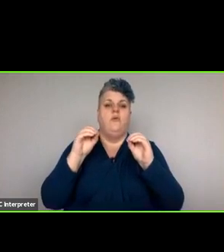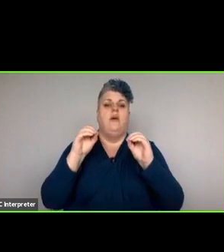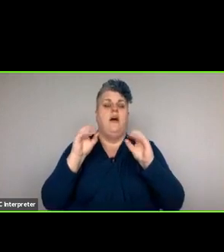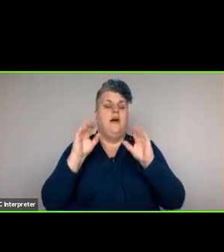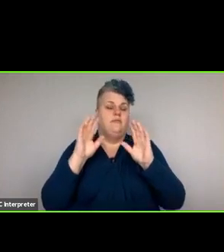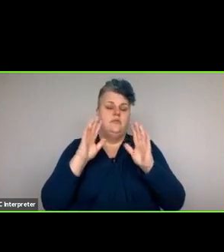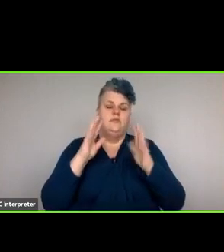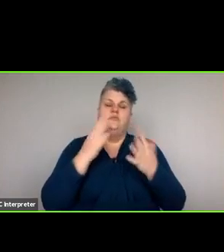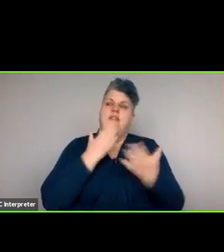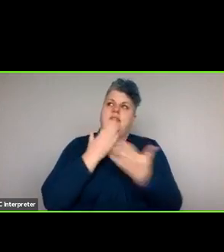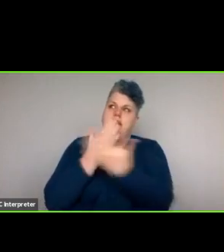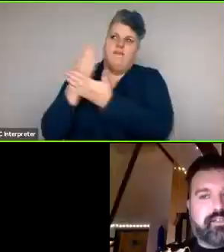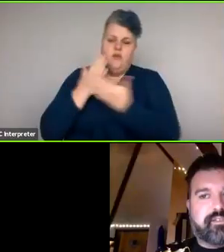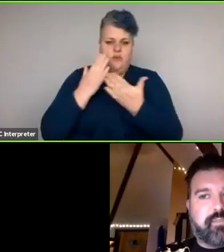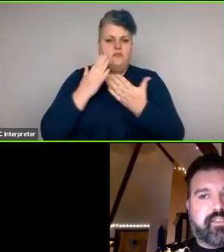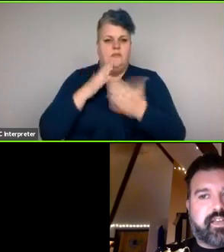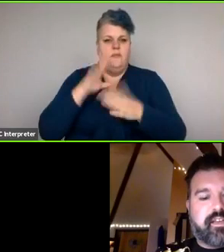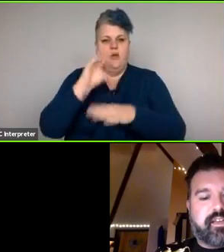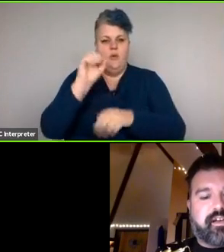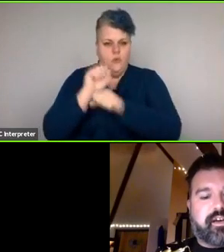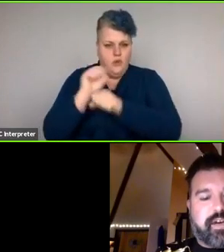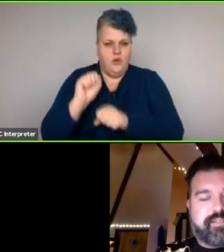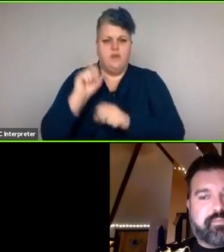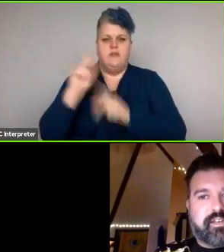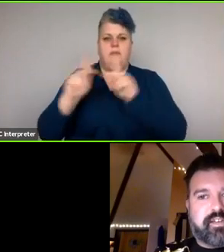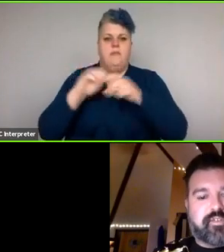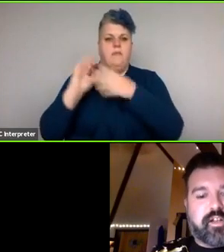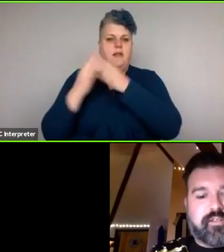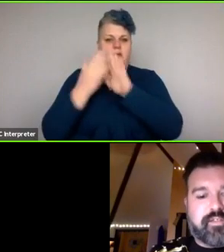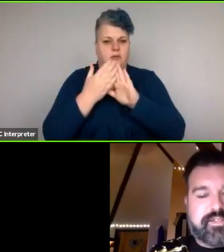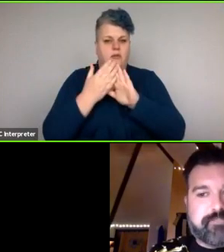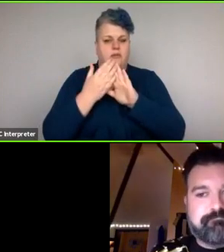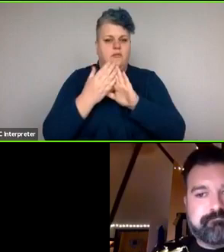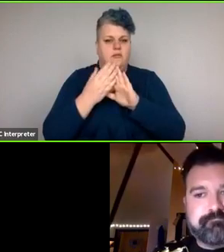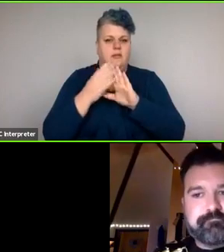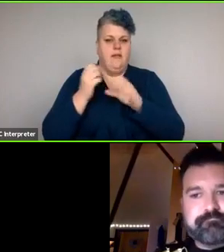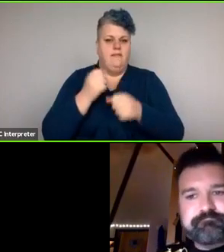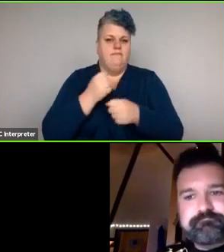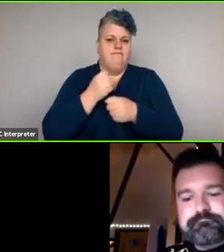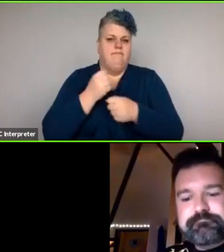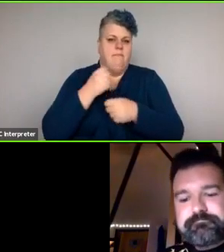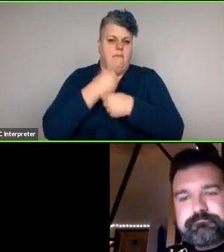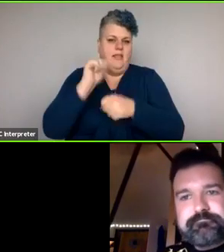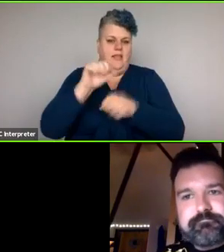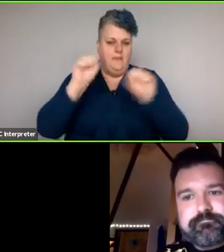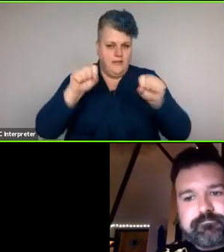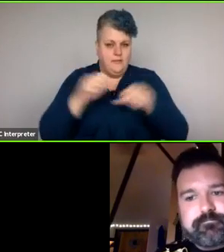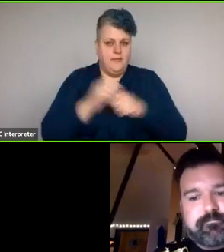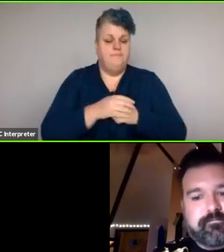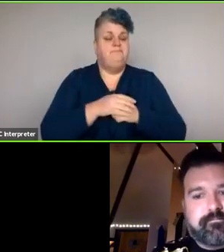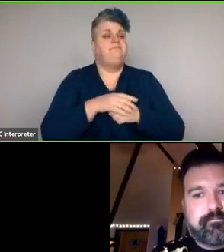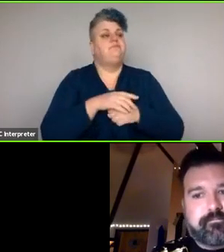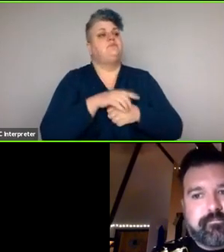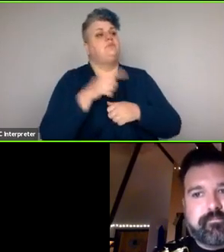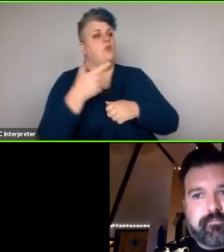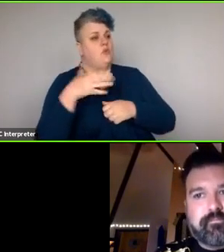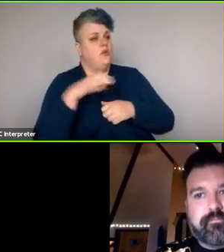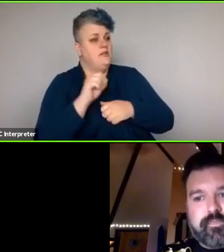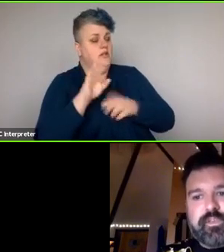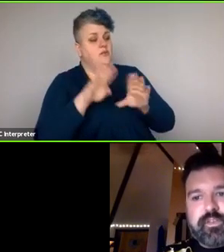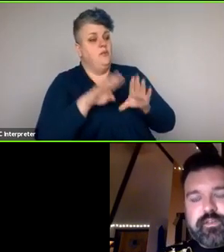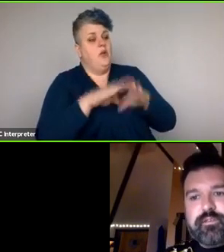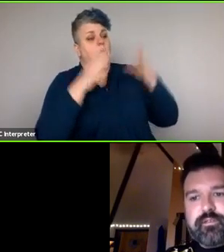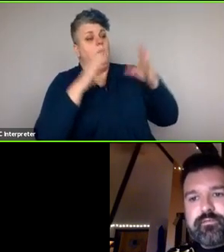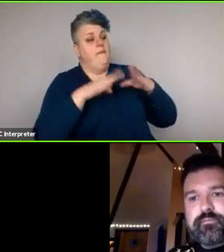this community that continue to make that a possibility for all of us. Nick, as we reopen business and